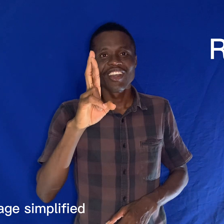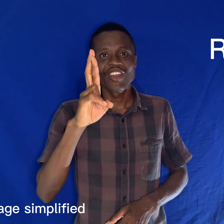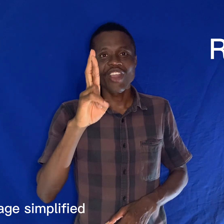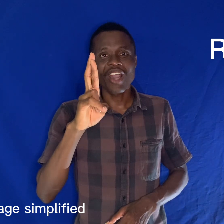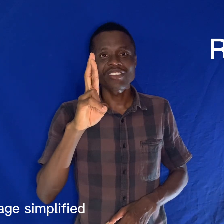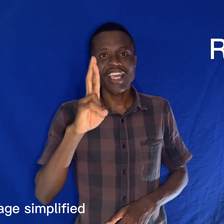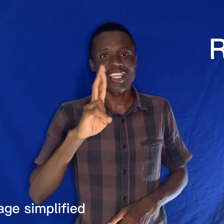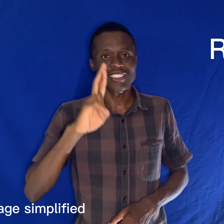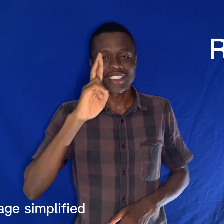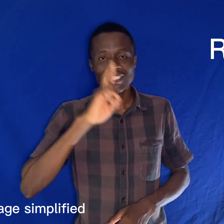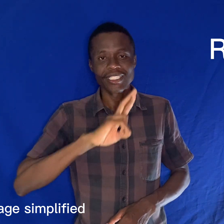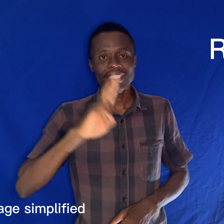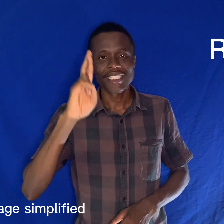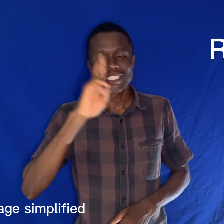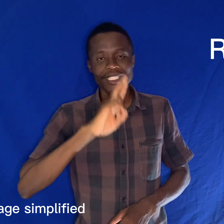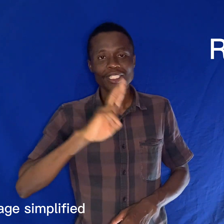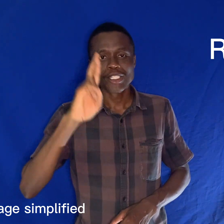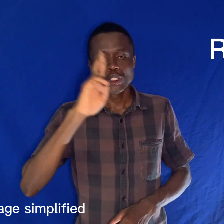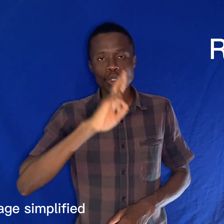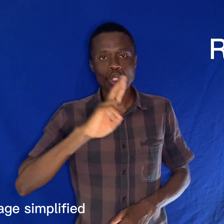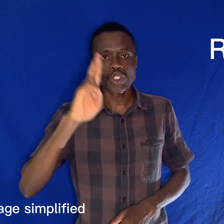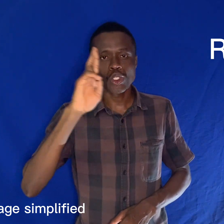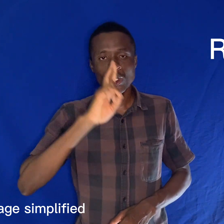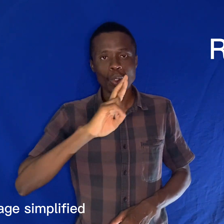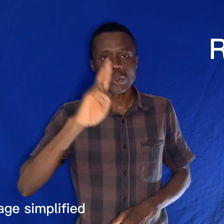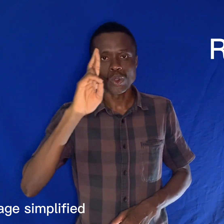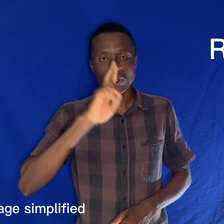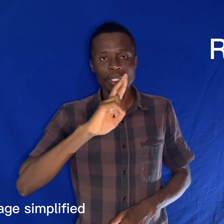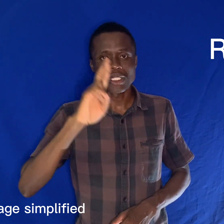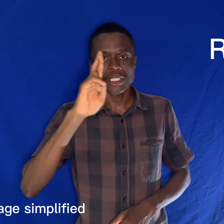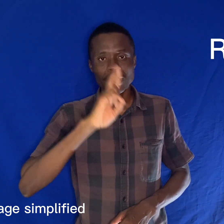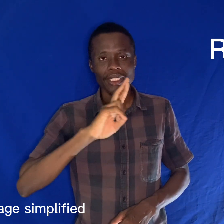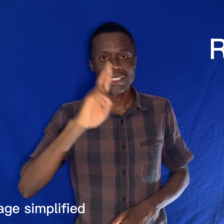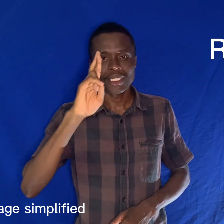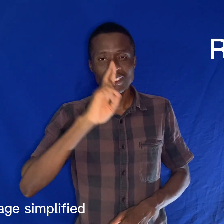Your R sign. You touch your nose with it.